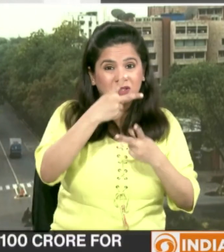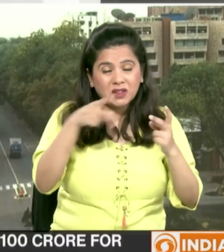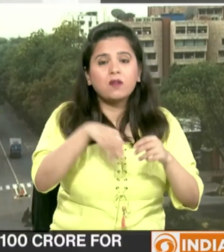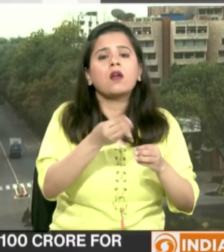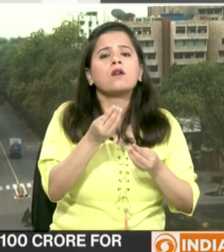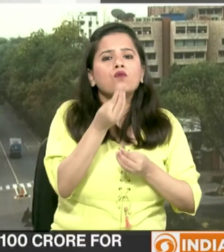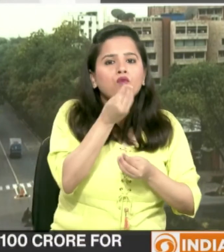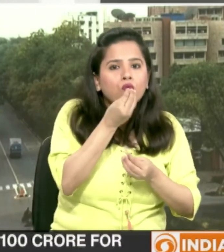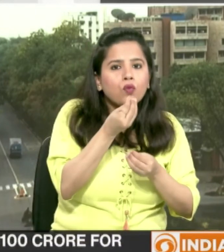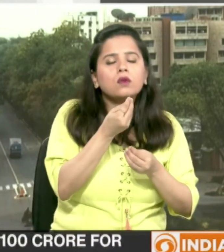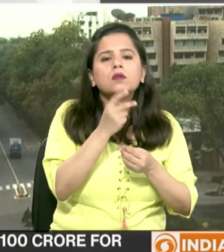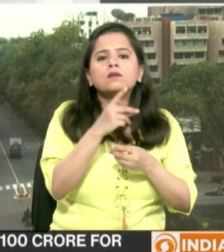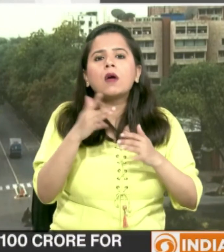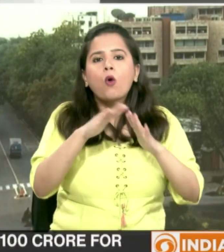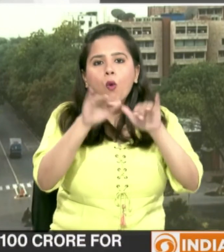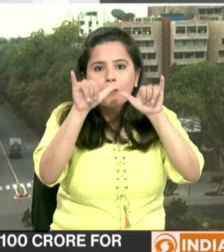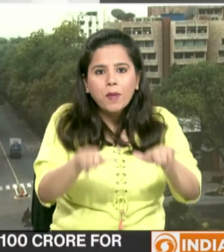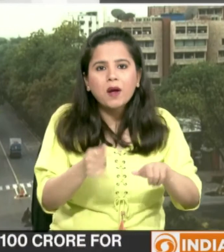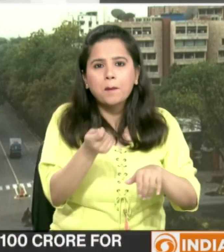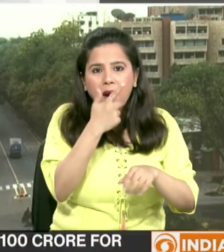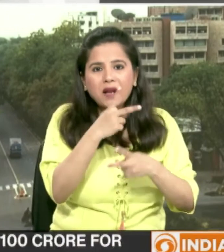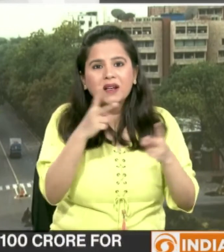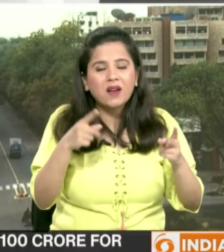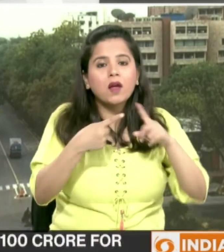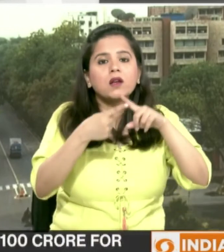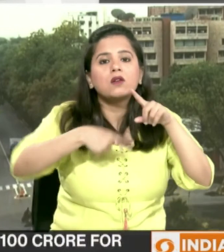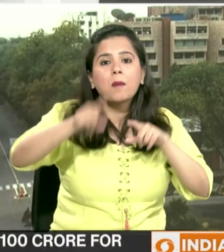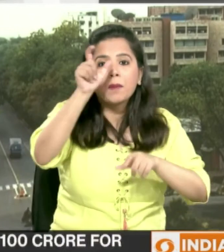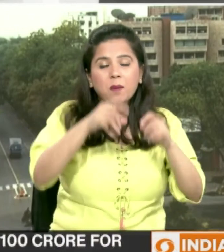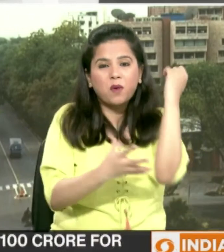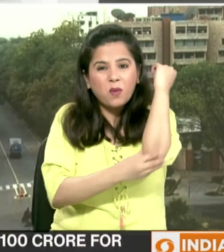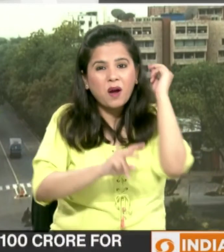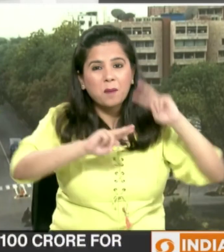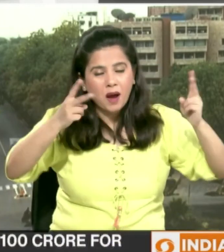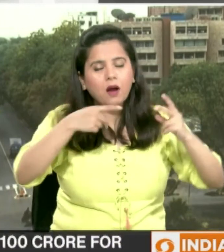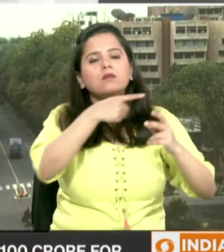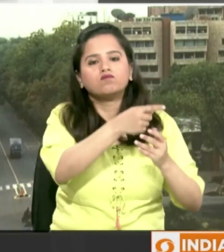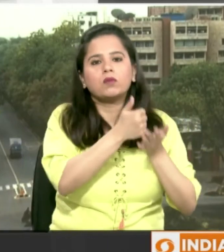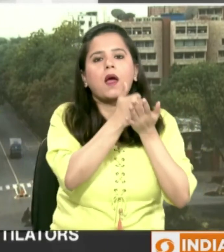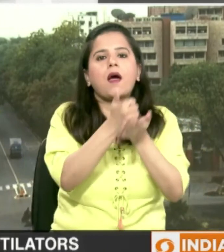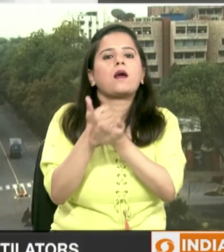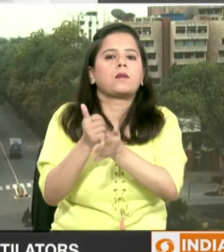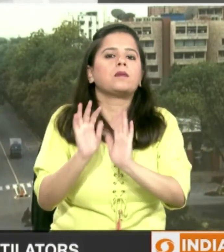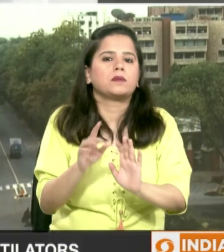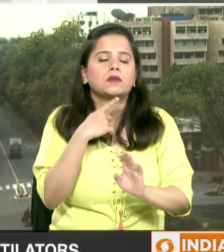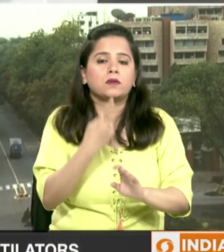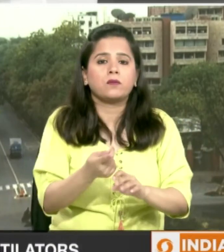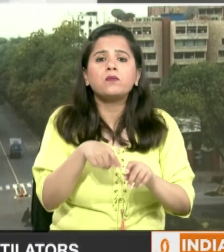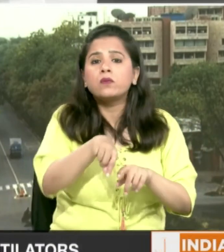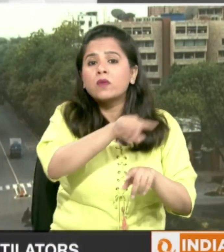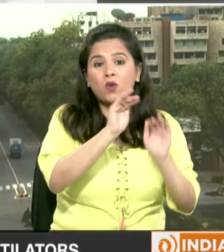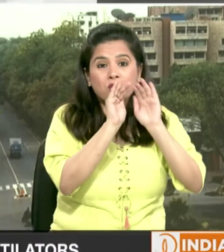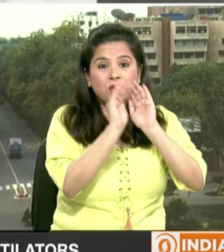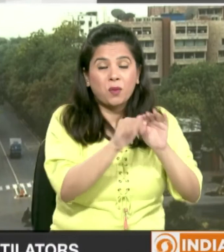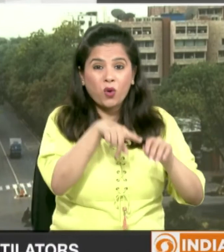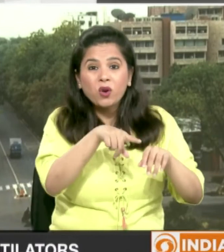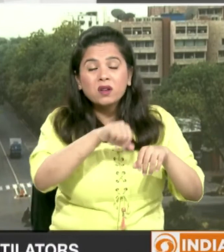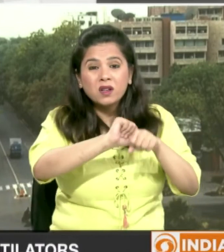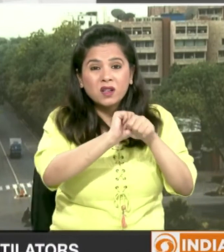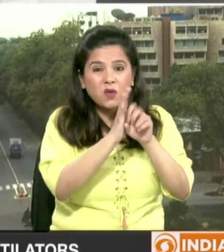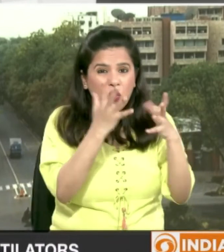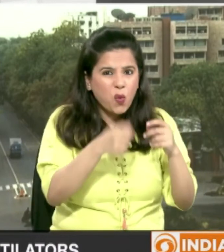food, medical treatment and transportation to the migrants. To support the COVID-19